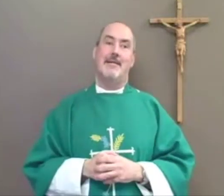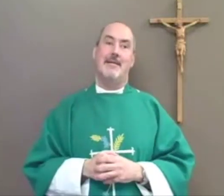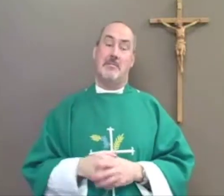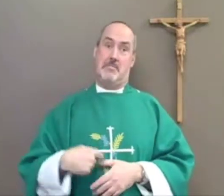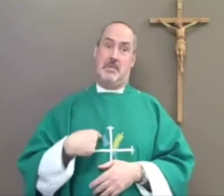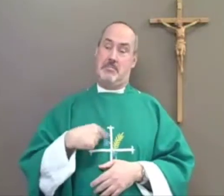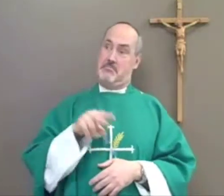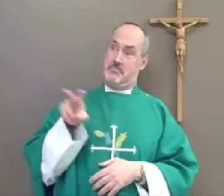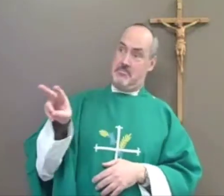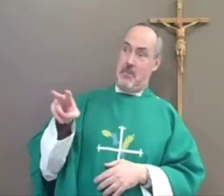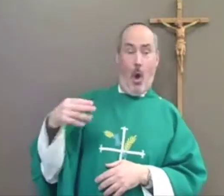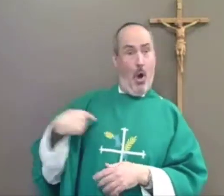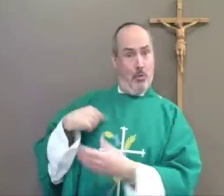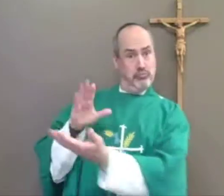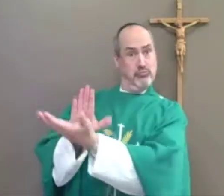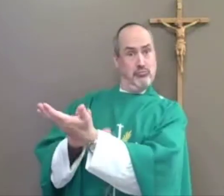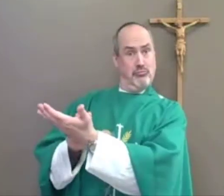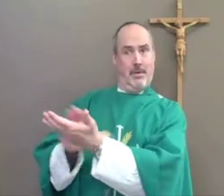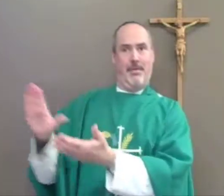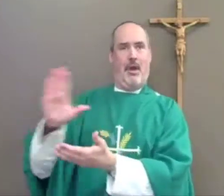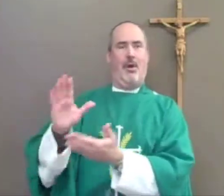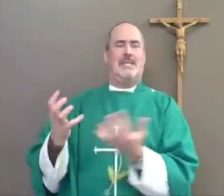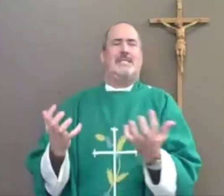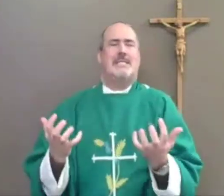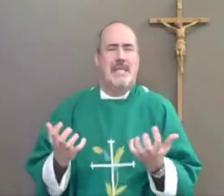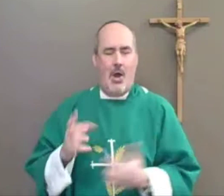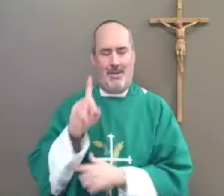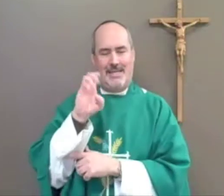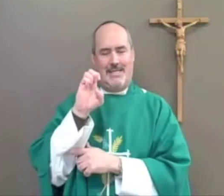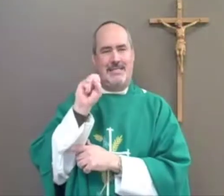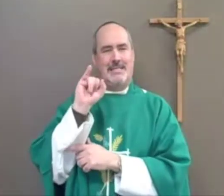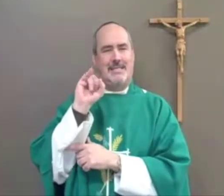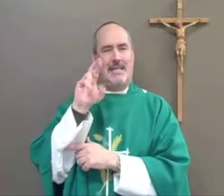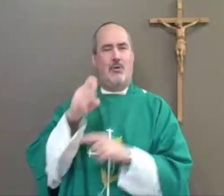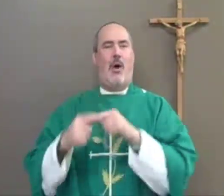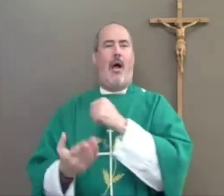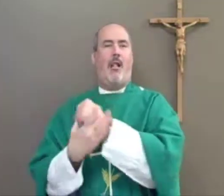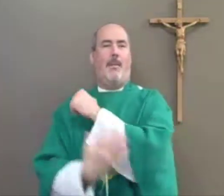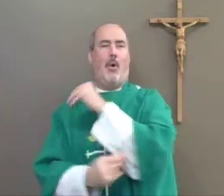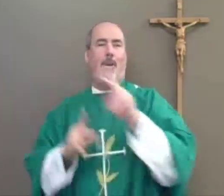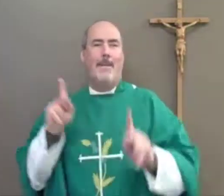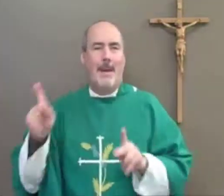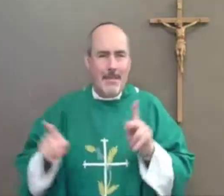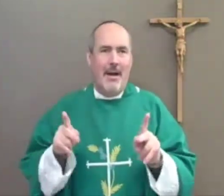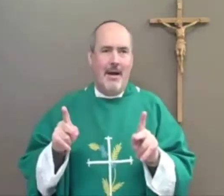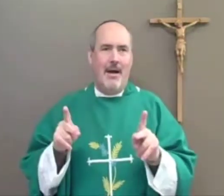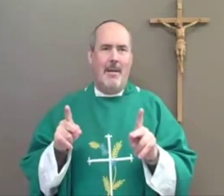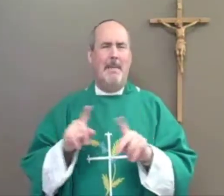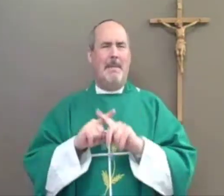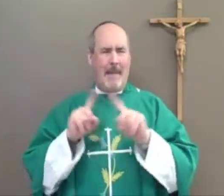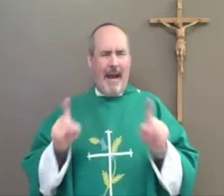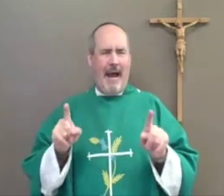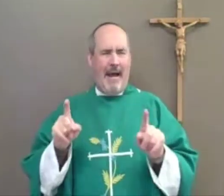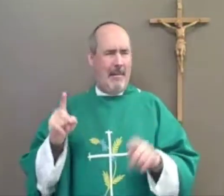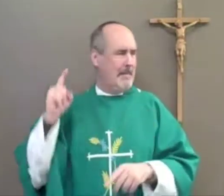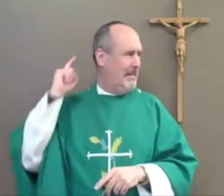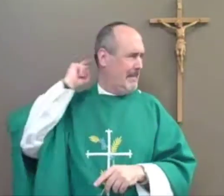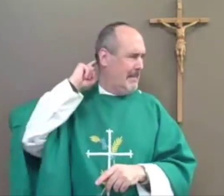to help poor people. And when I hear that, I applaud them for thinking that.